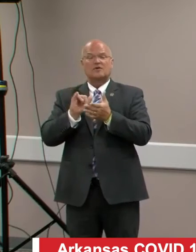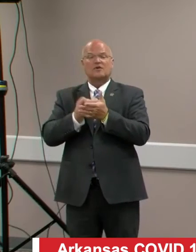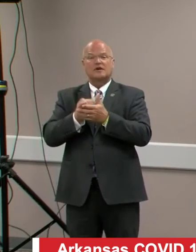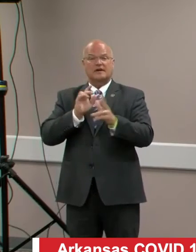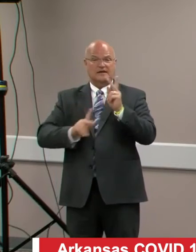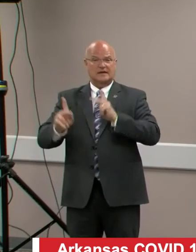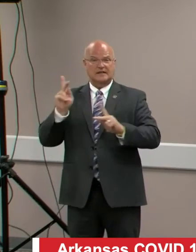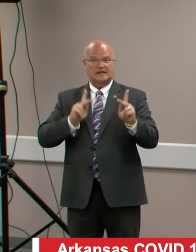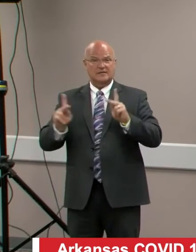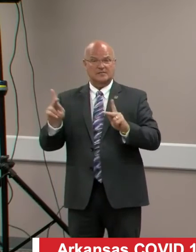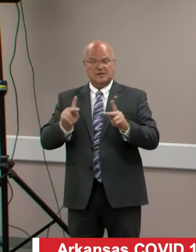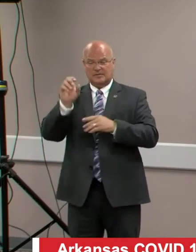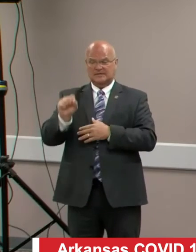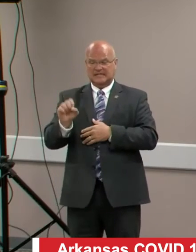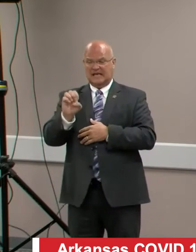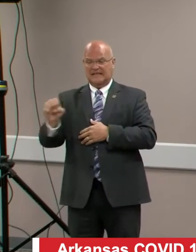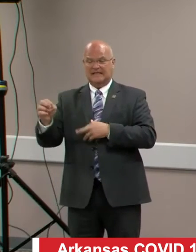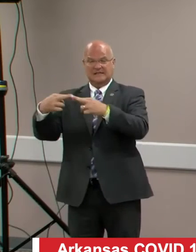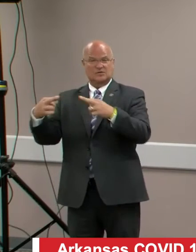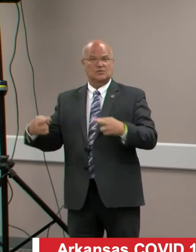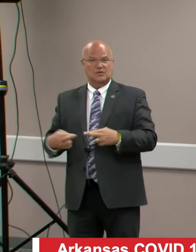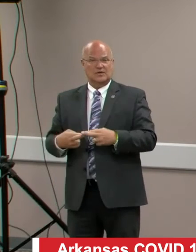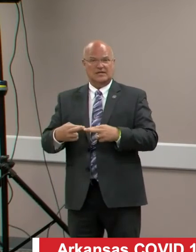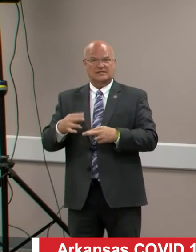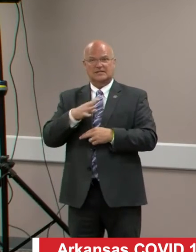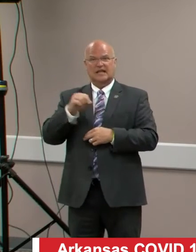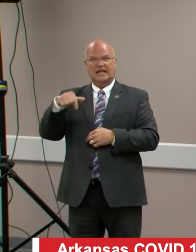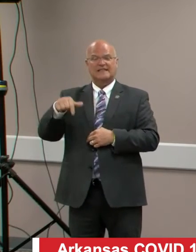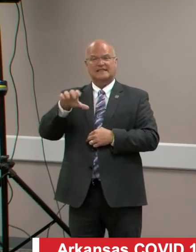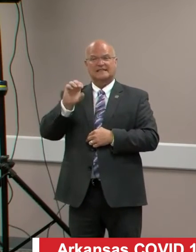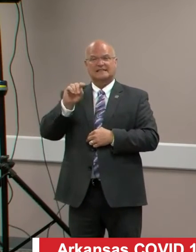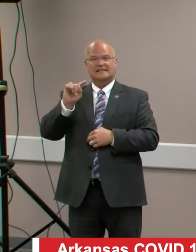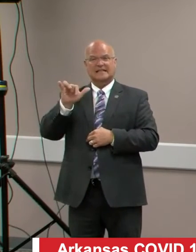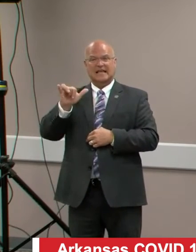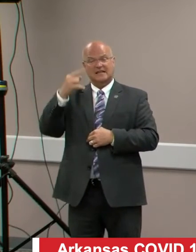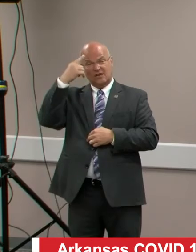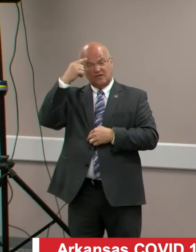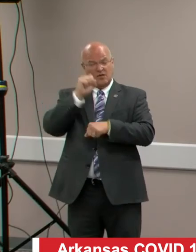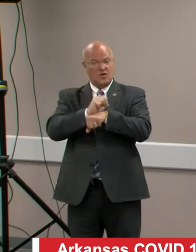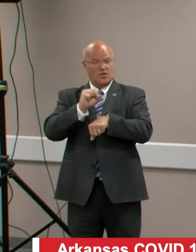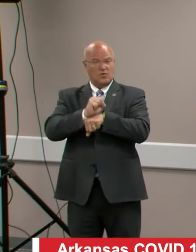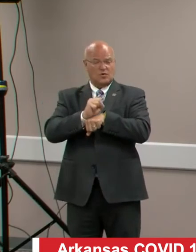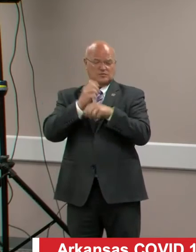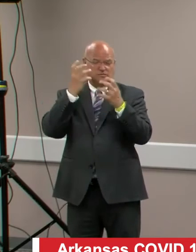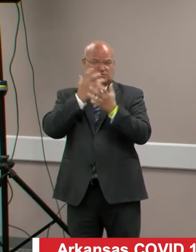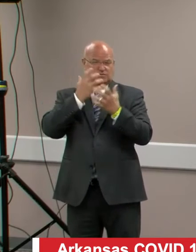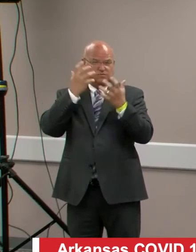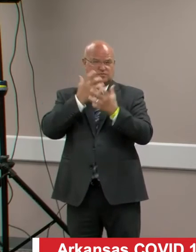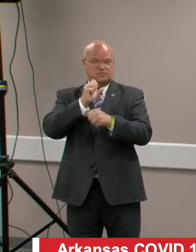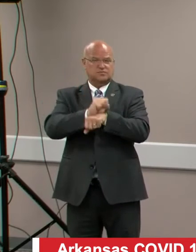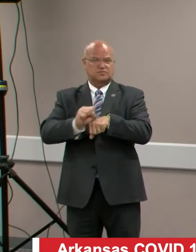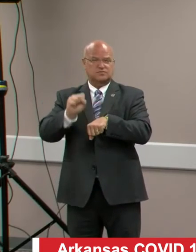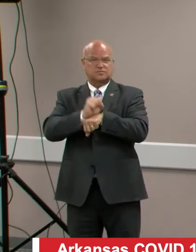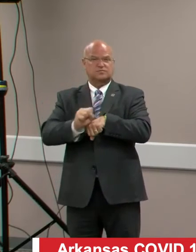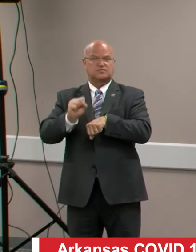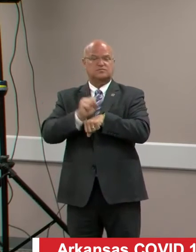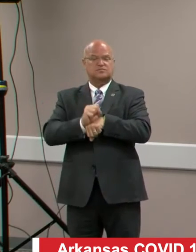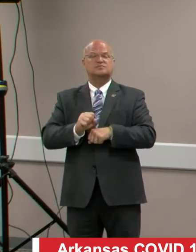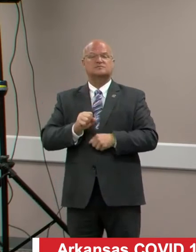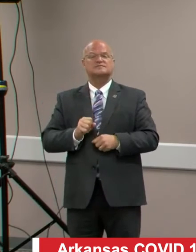the people of Southeast Region and Jefferson County for the work that you have done.